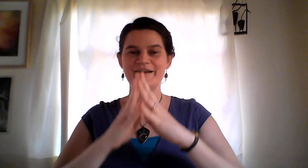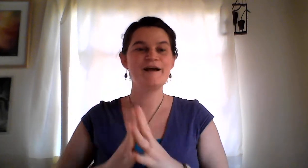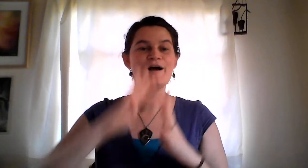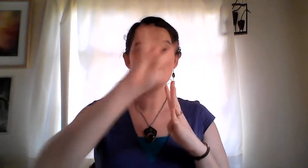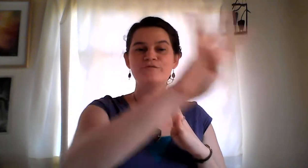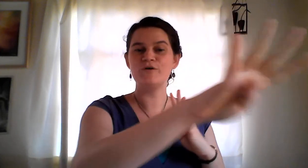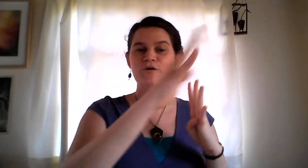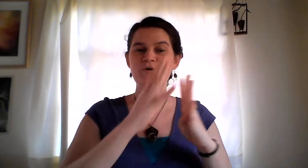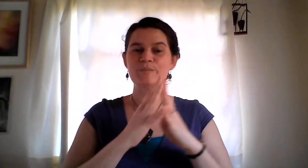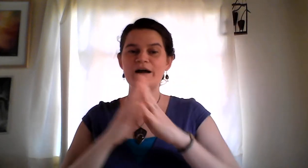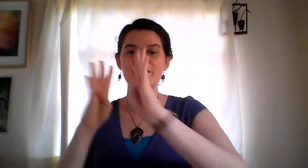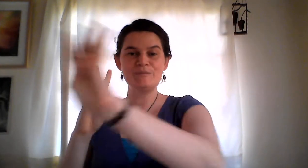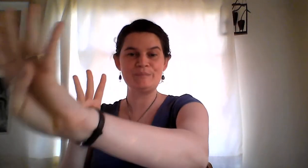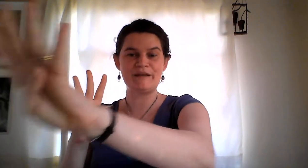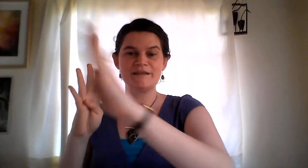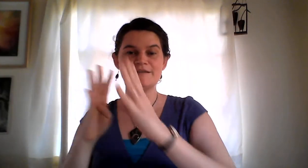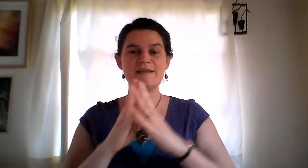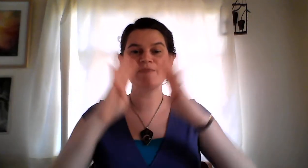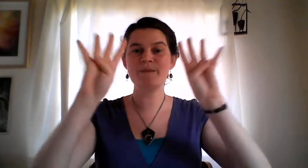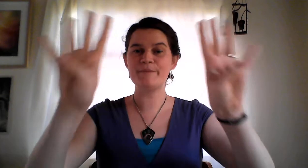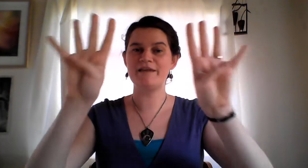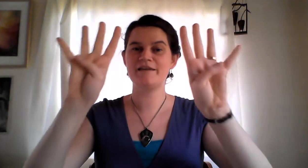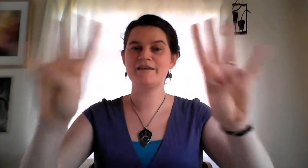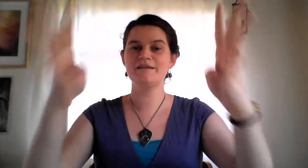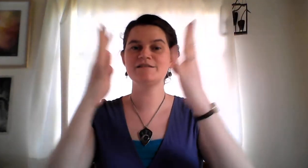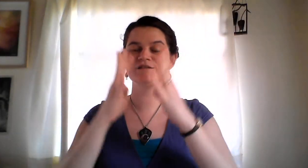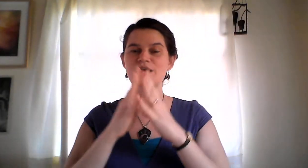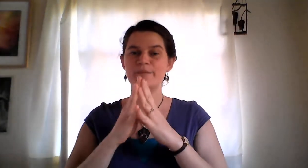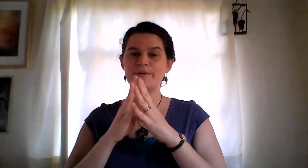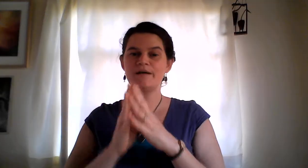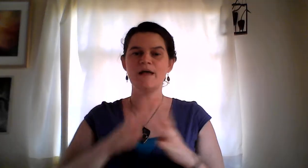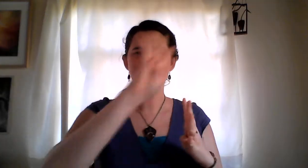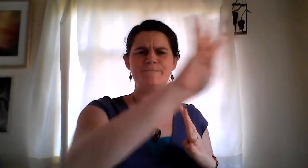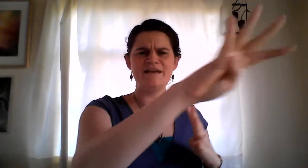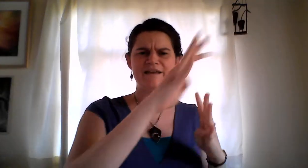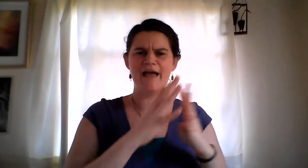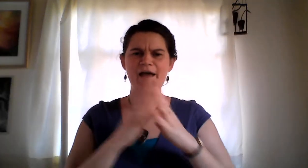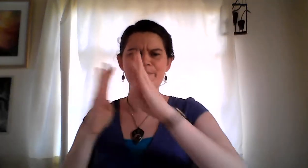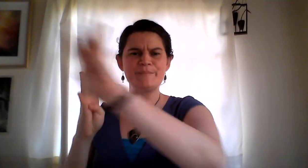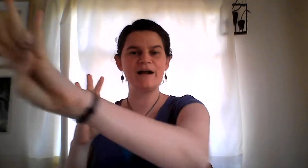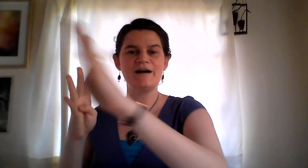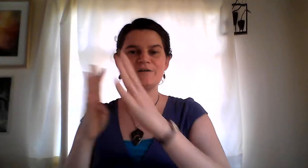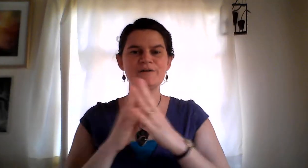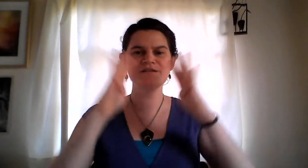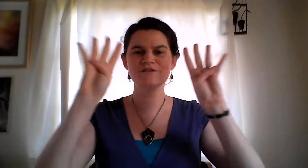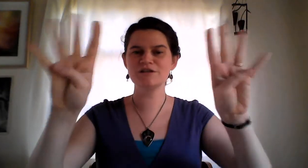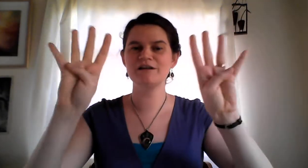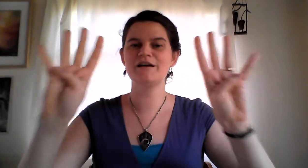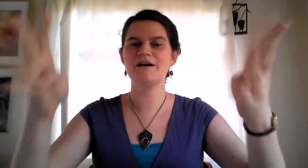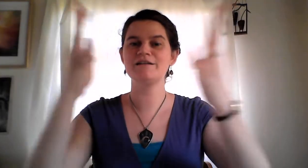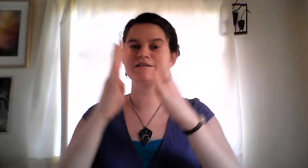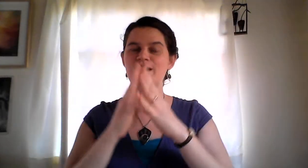Four brown buns in the baker's shop, big and brown with sugar on top.